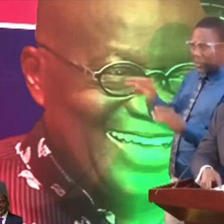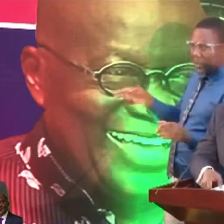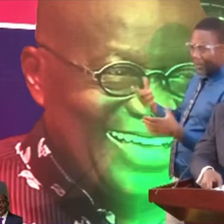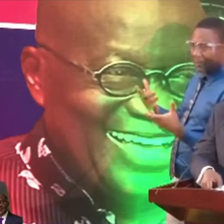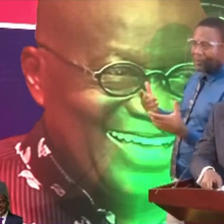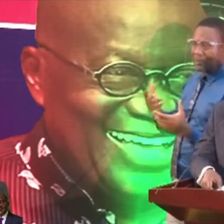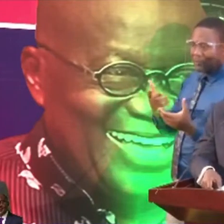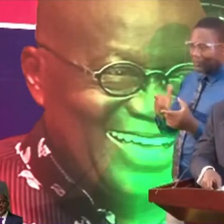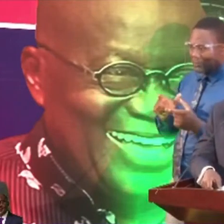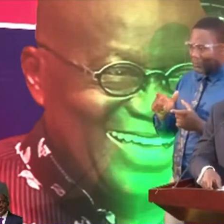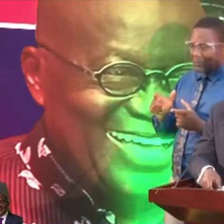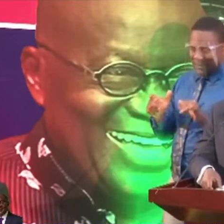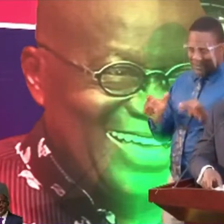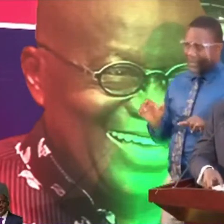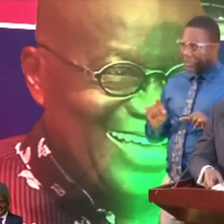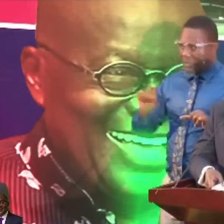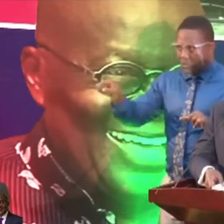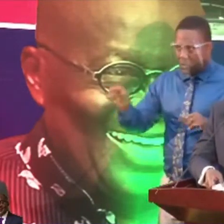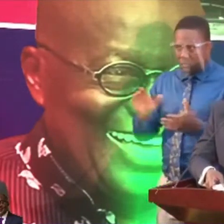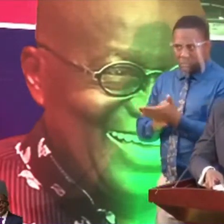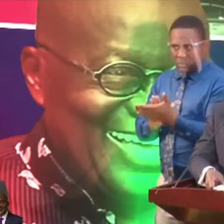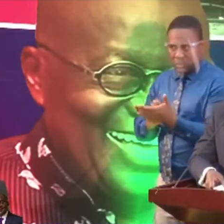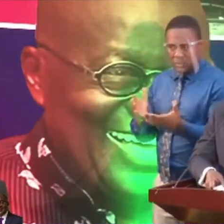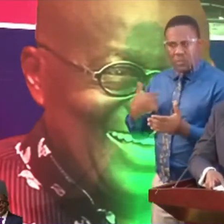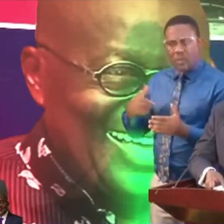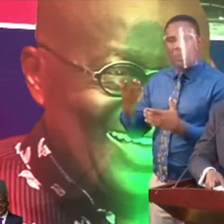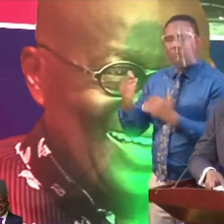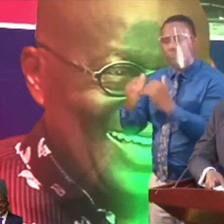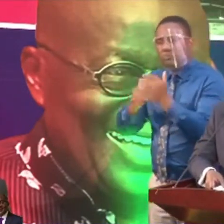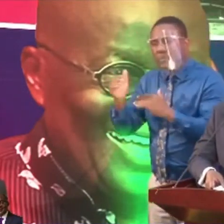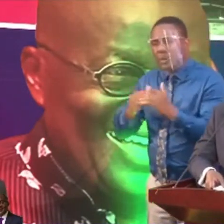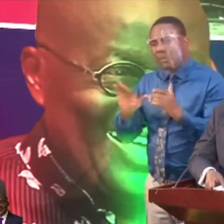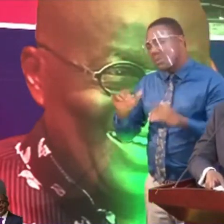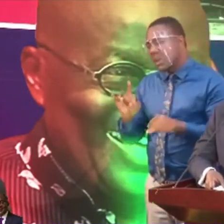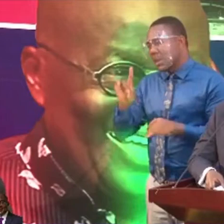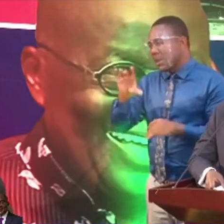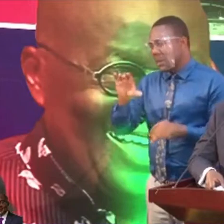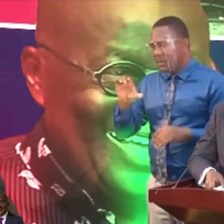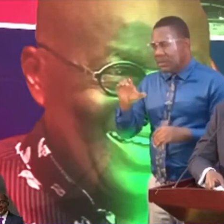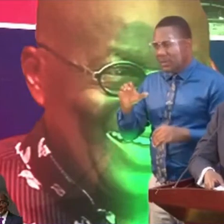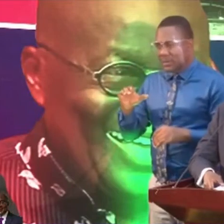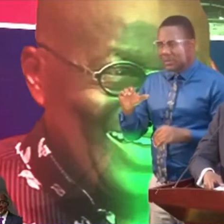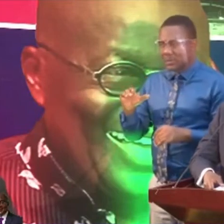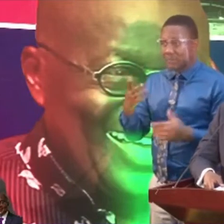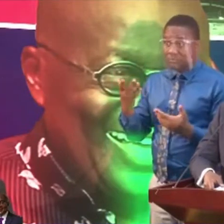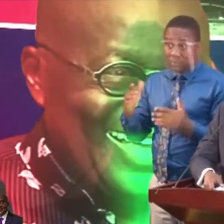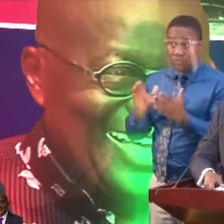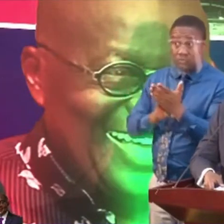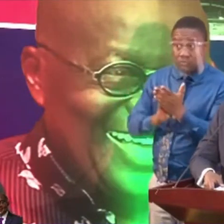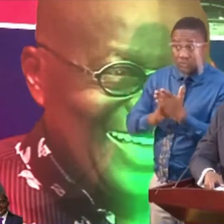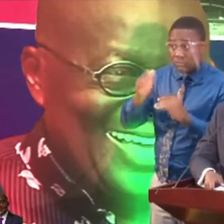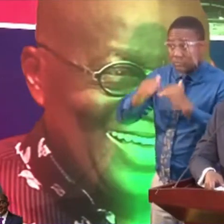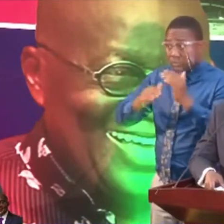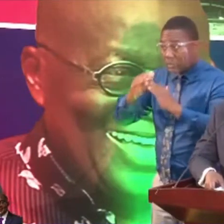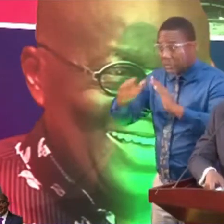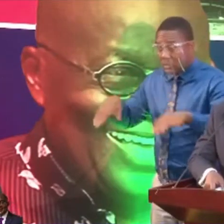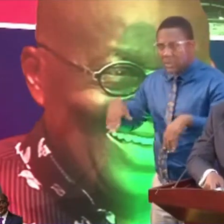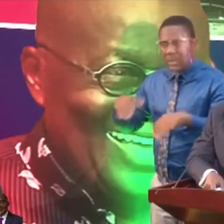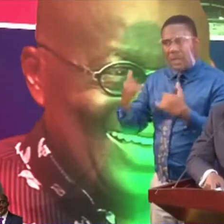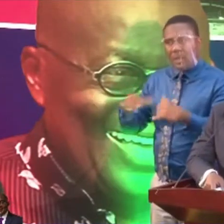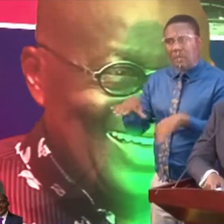speak. We wanted to build about almost 800 facilities. So far, we've